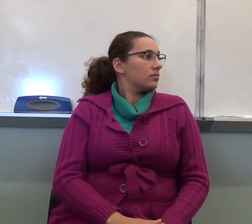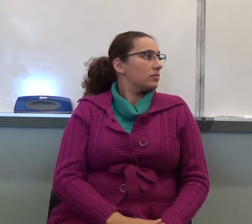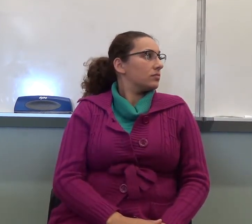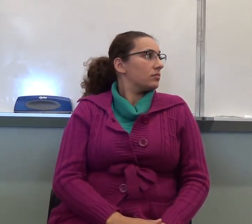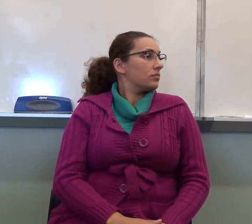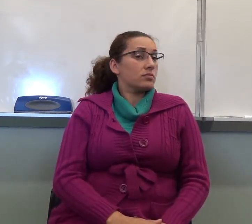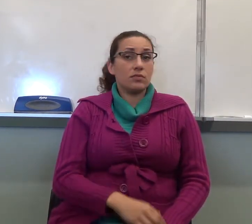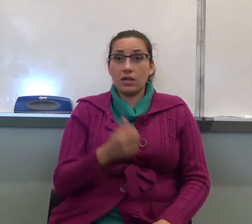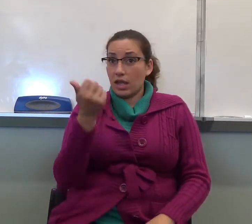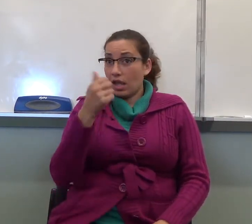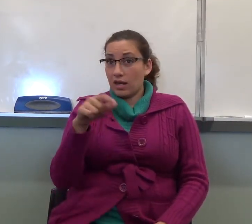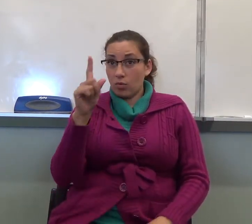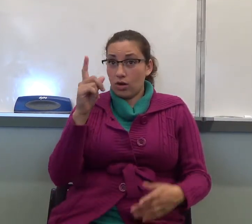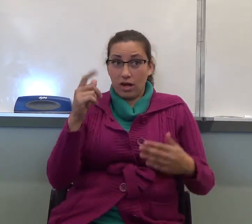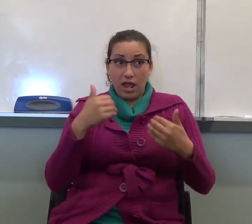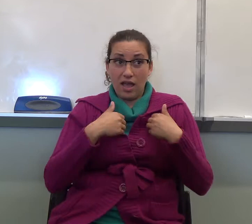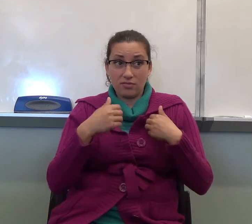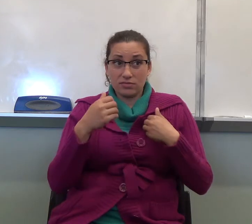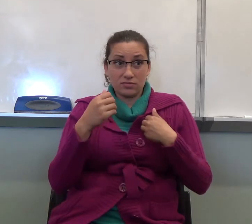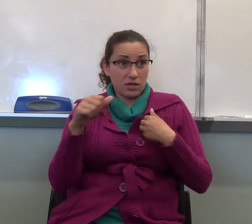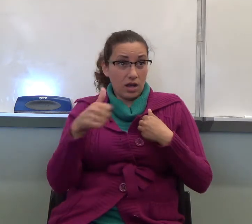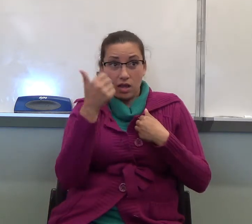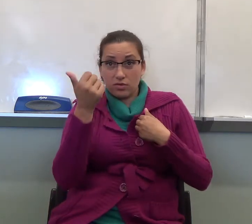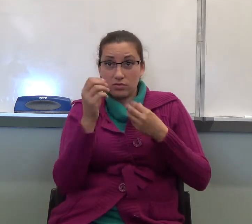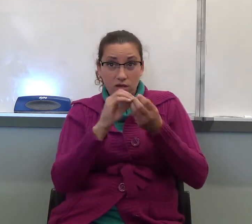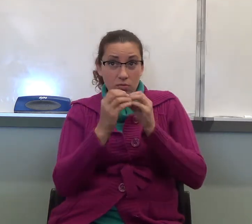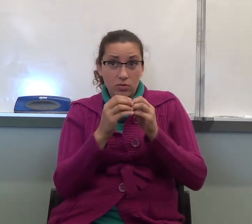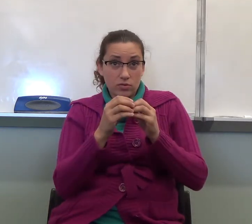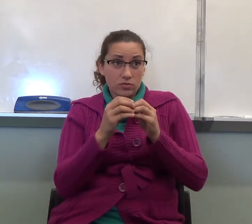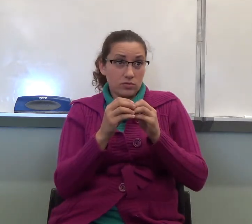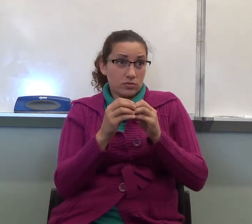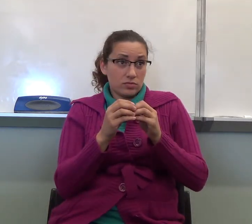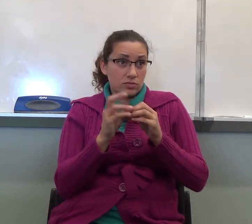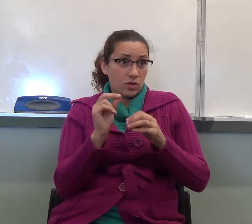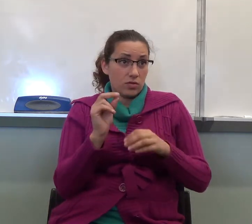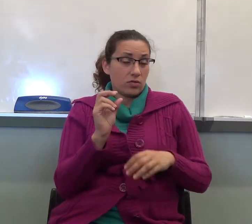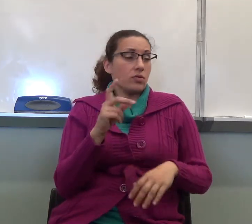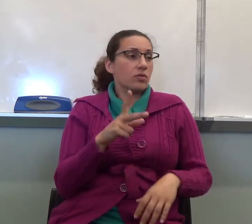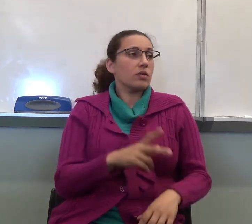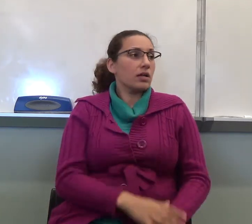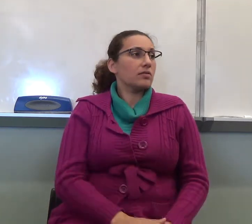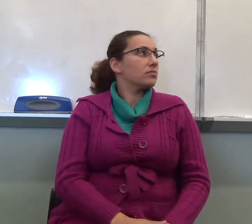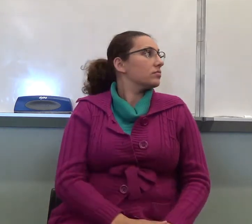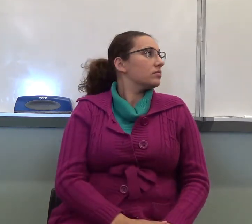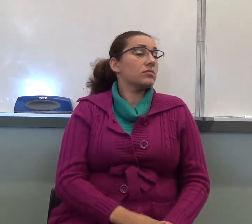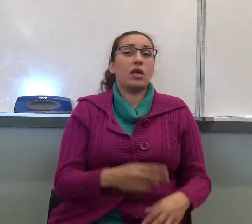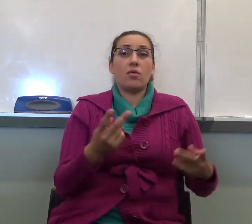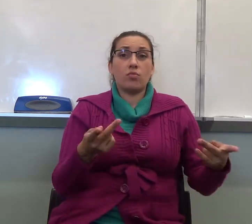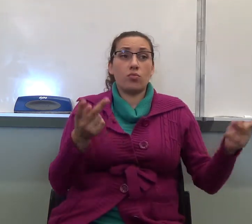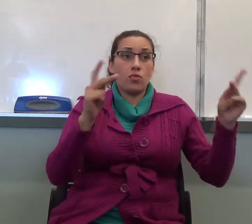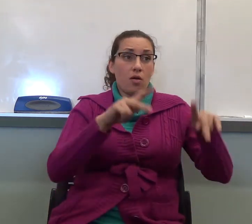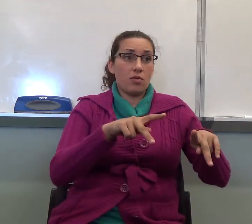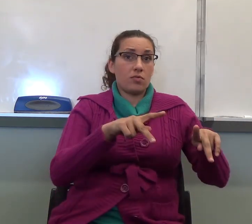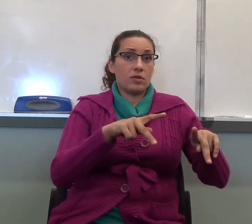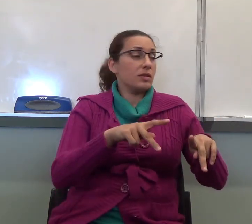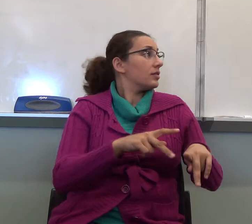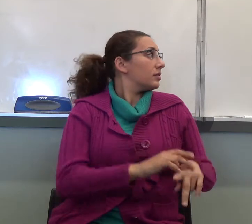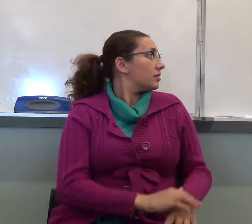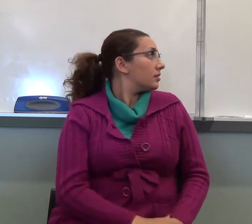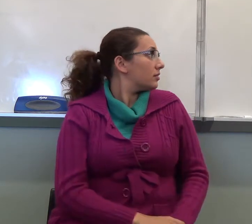Anyone else have a request? No? Okay. Probability that Julia will ask is very high. Yeah. Okay.